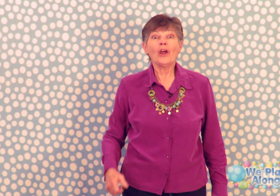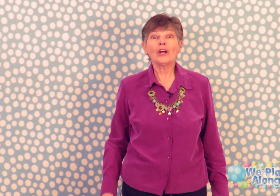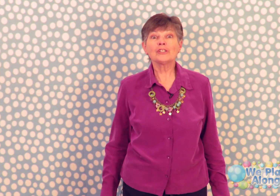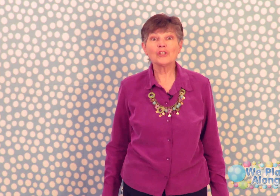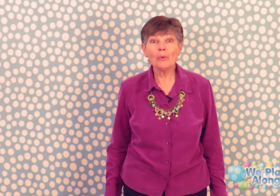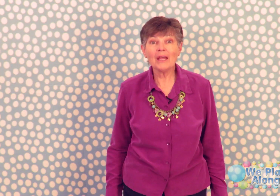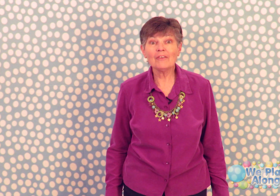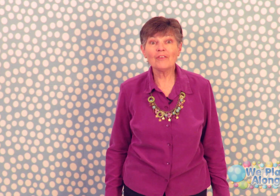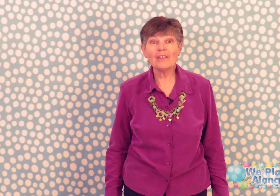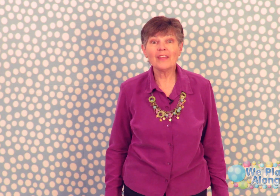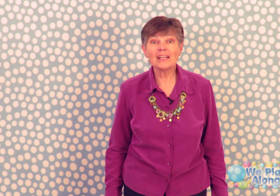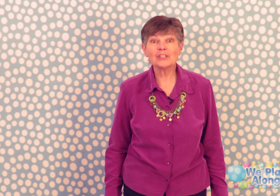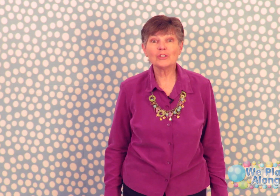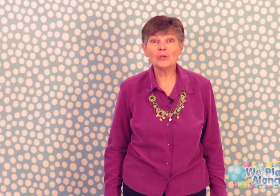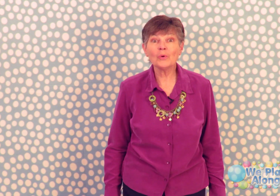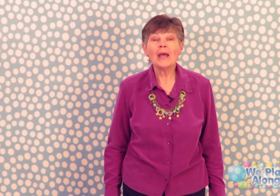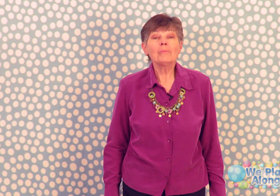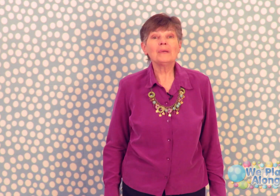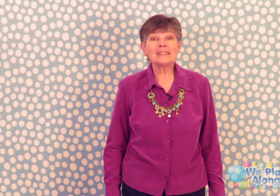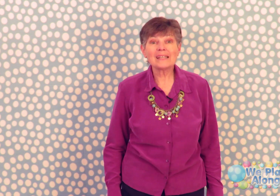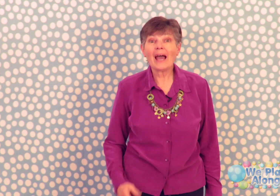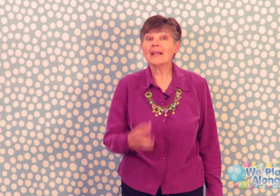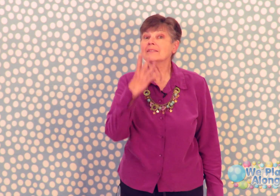are so many fun things to do besides.